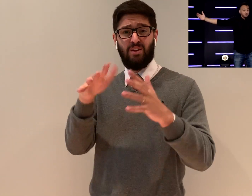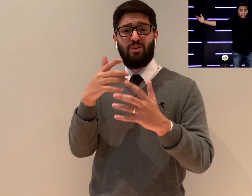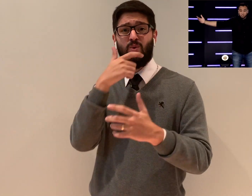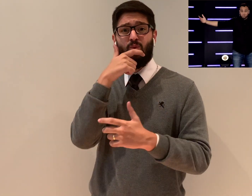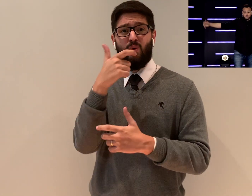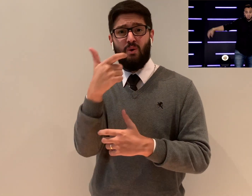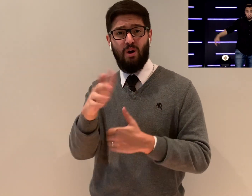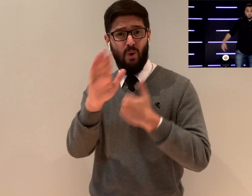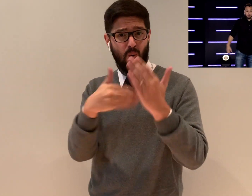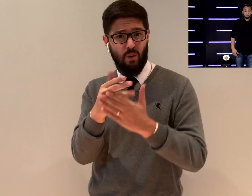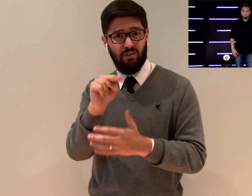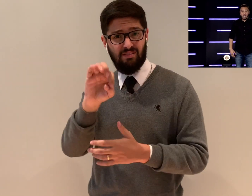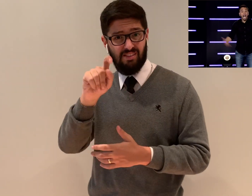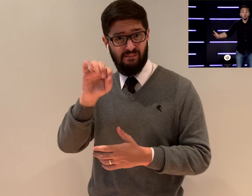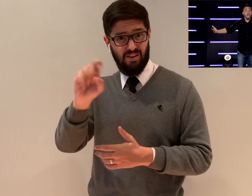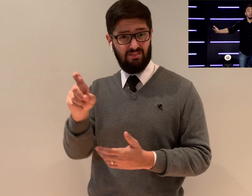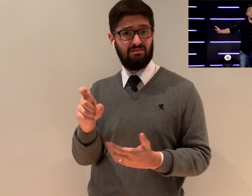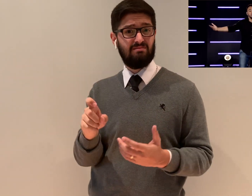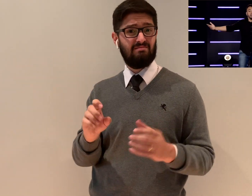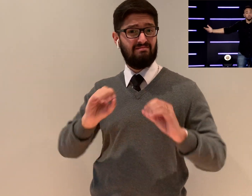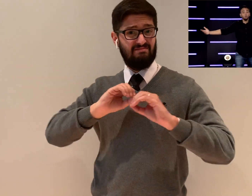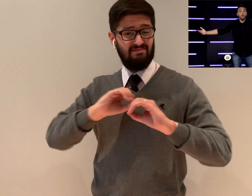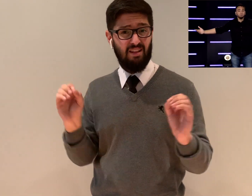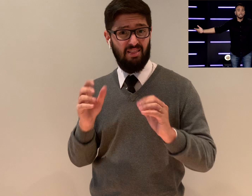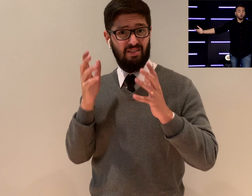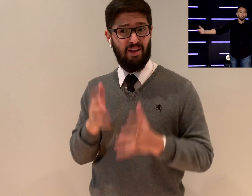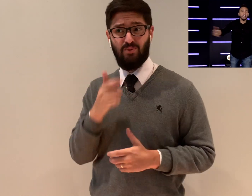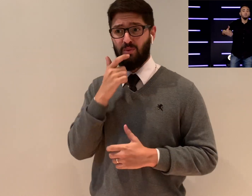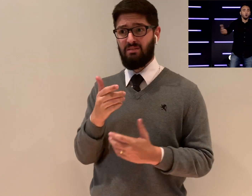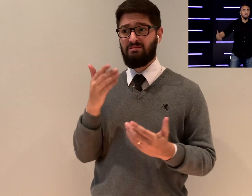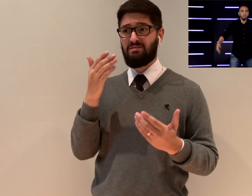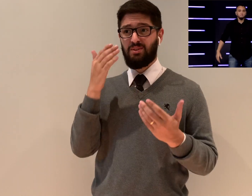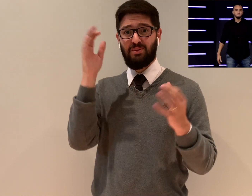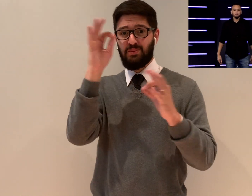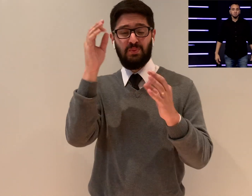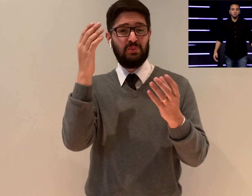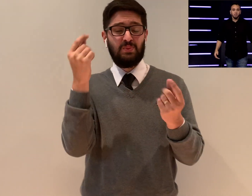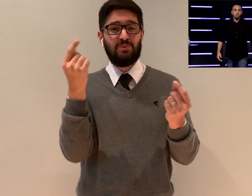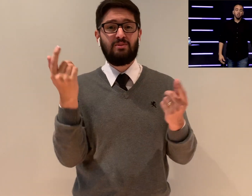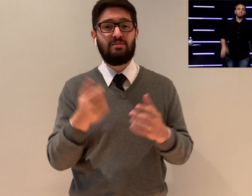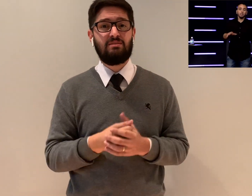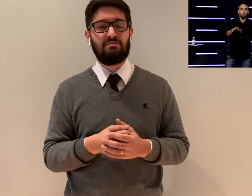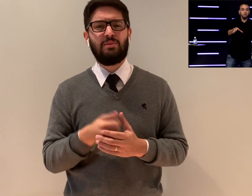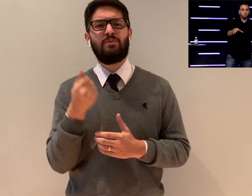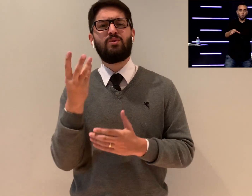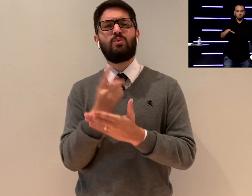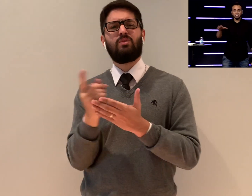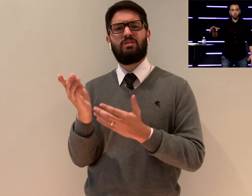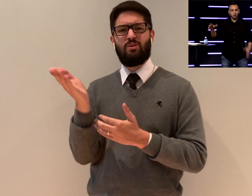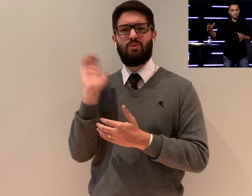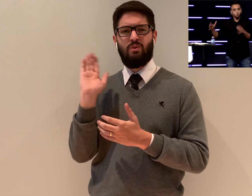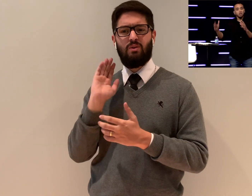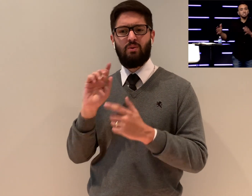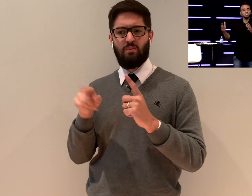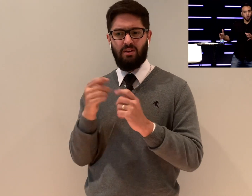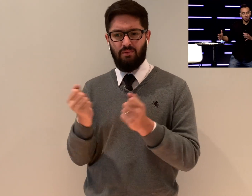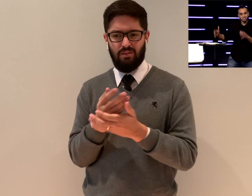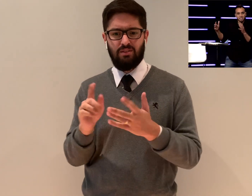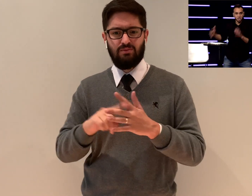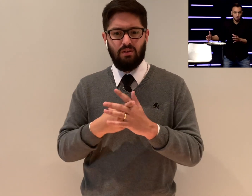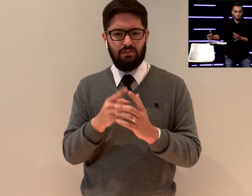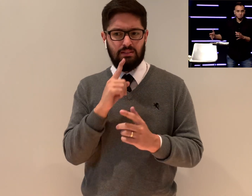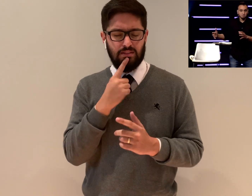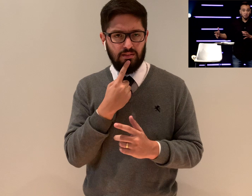of Netflix. I don't have anything else to watch, Pastor Carlos. I have no idea. You know, and several weeks ago when this started getting really